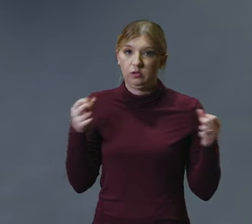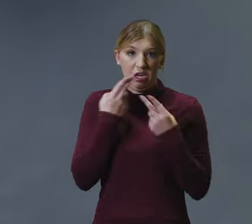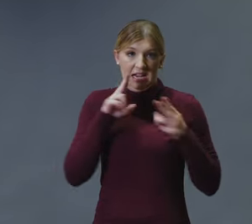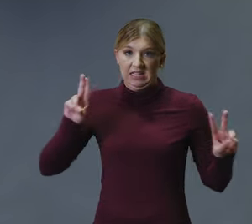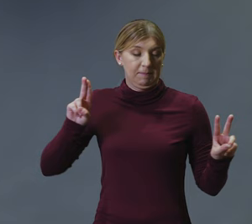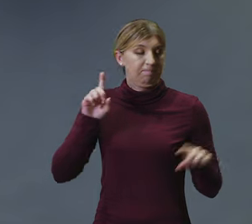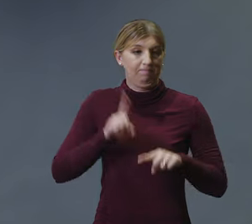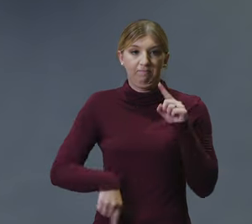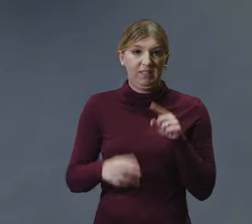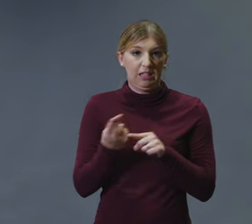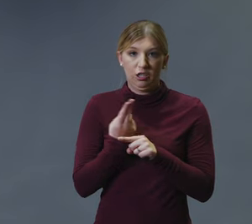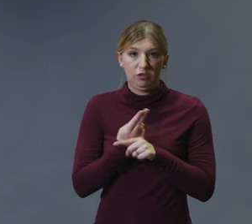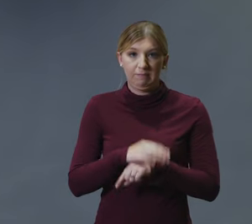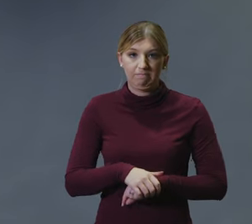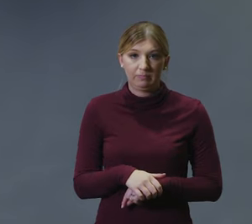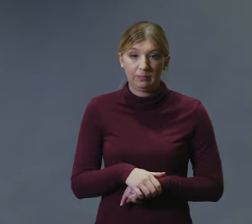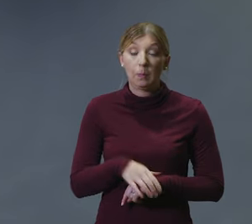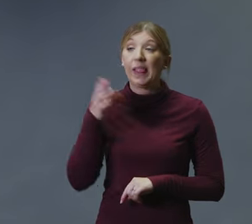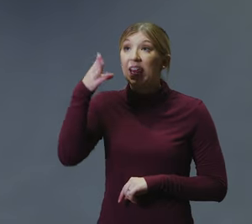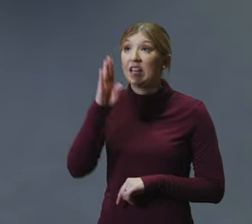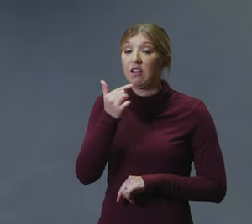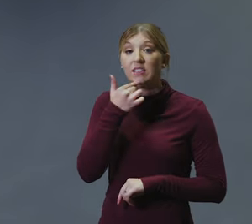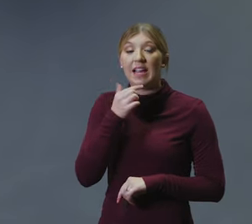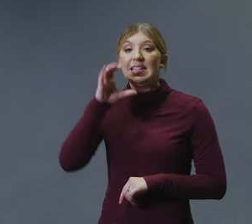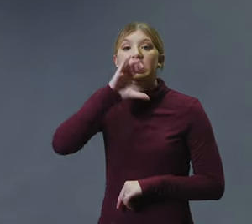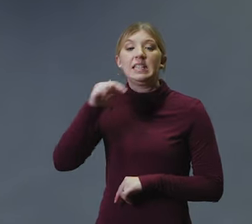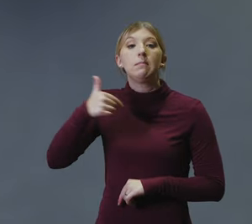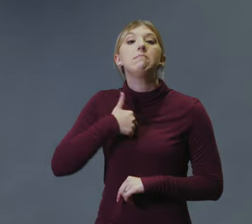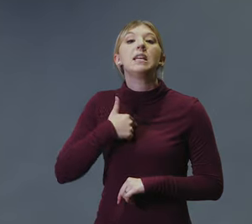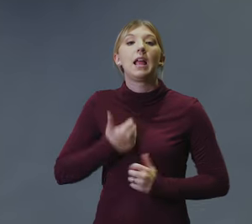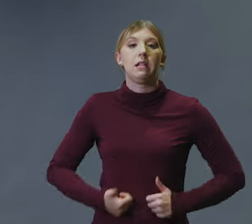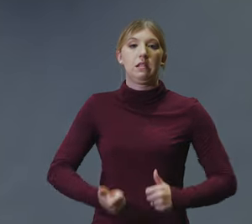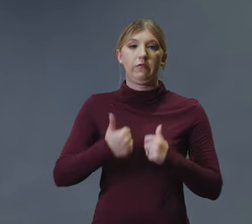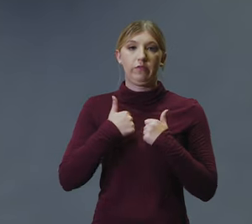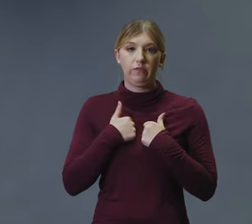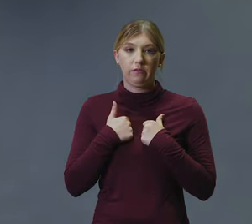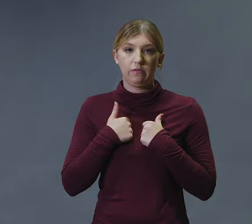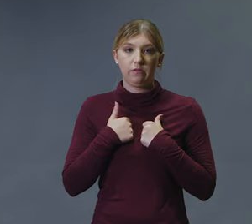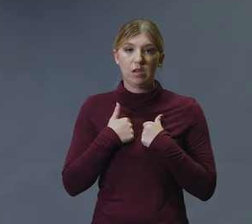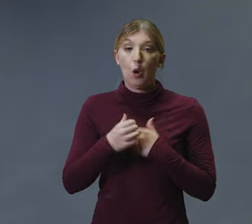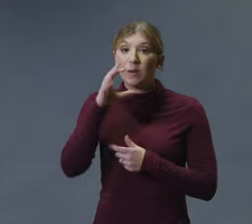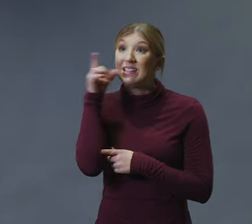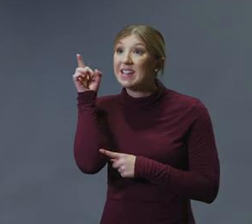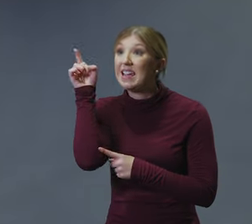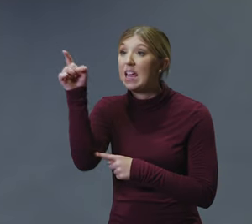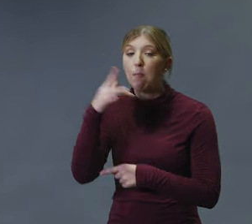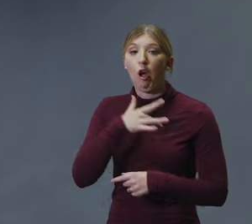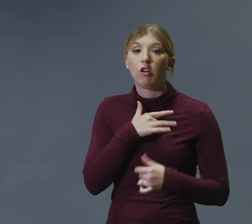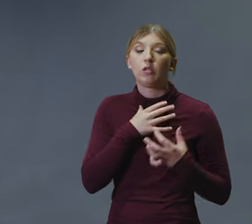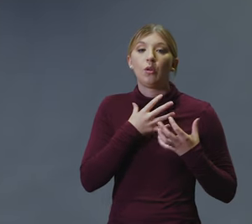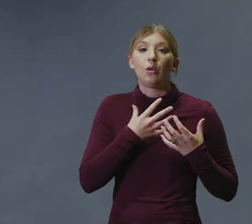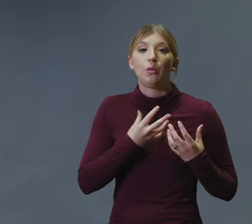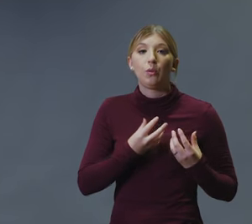any longer. God is saying, seek me and live. It's when we seek Him that our hearts begin to soften